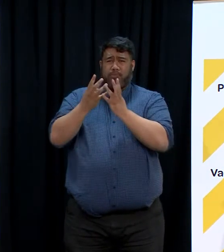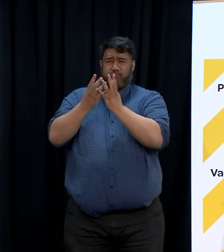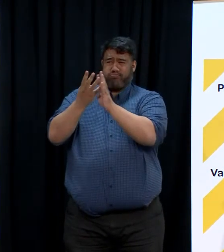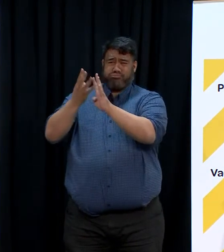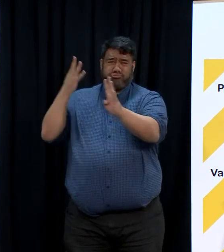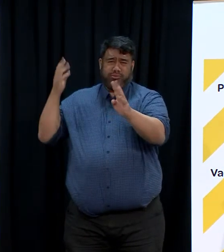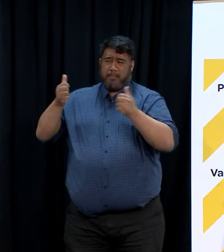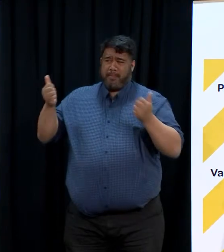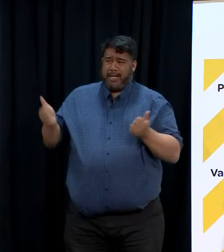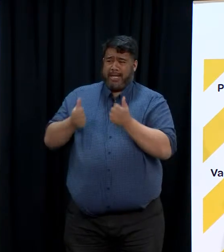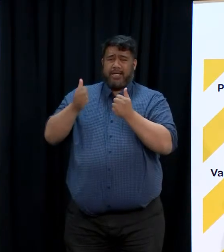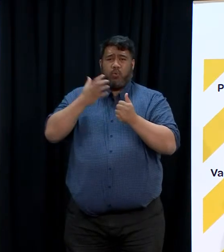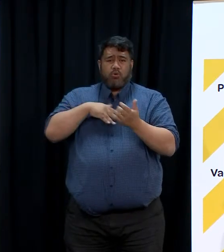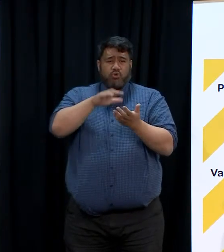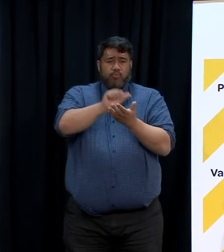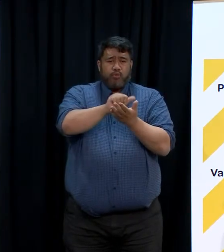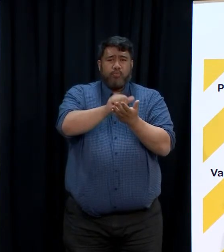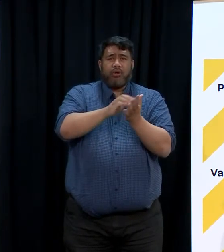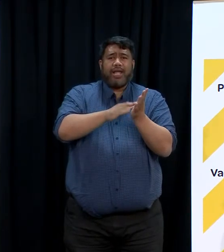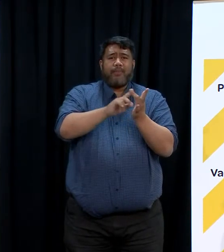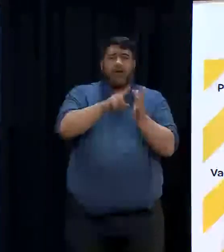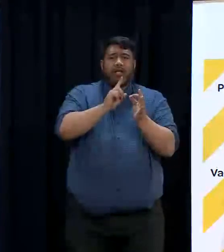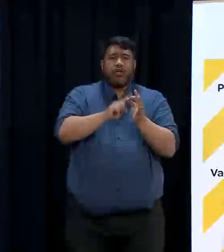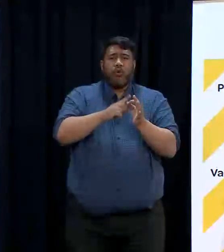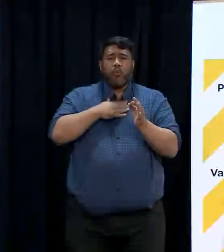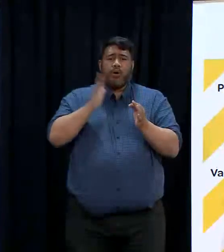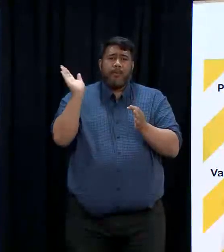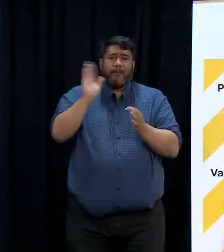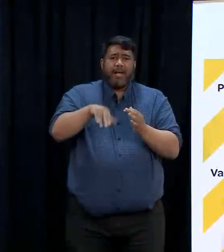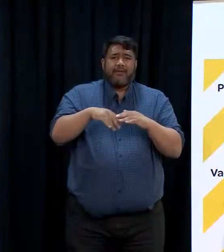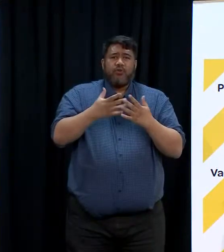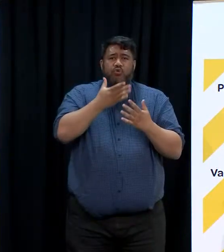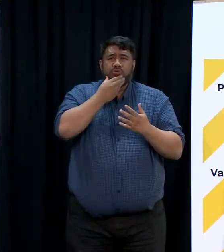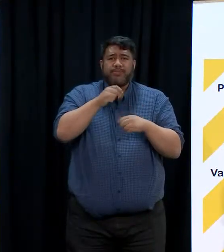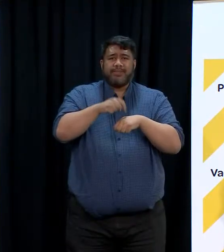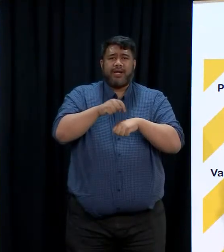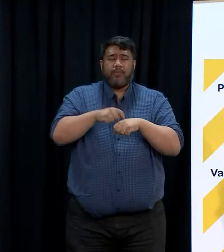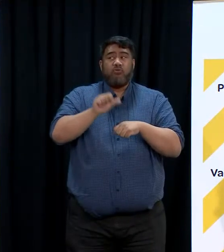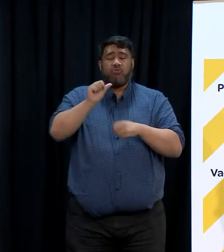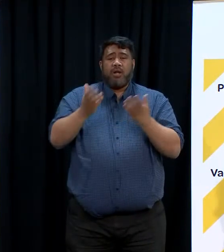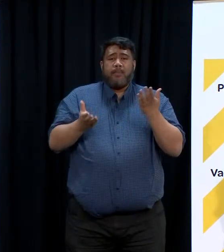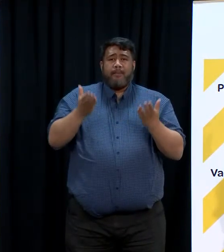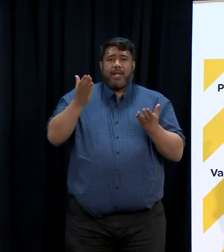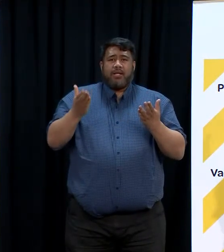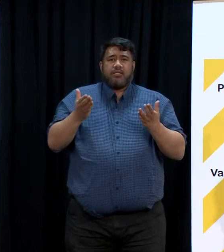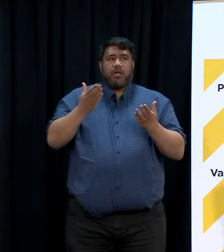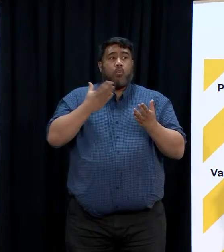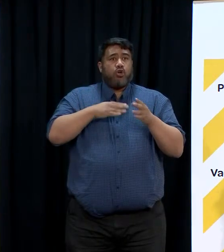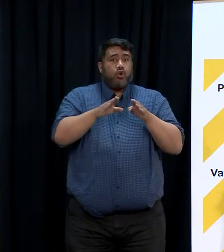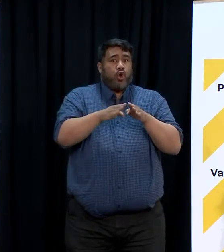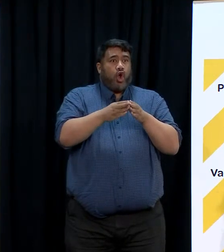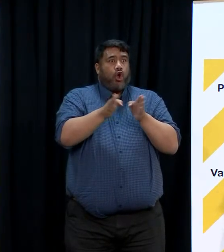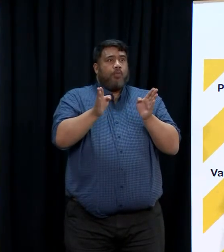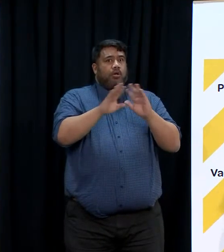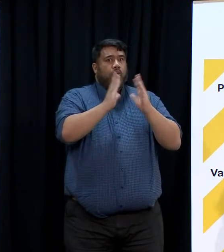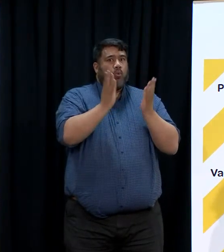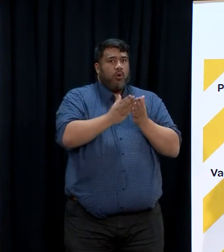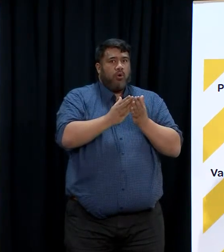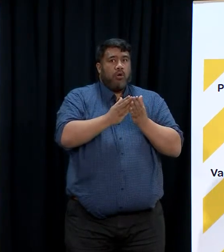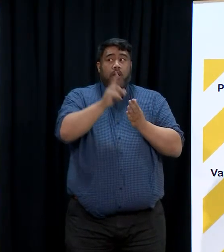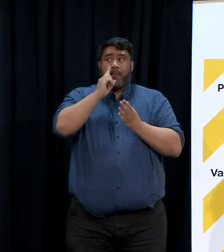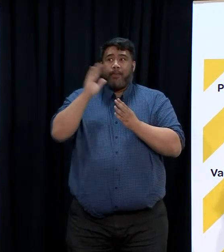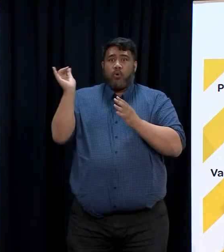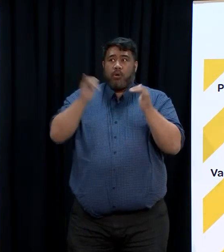moment, especially as we head towards Christmas. We do need to strike the balance between reconnecting with the world, bringing people home, looking after